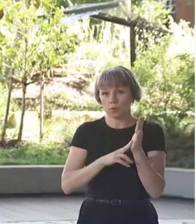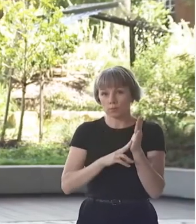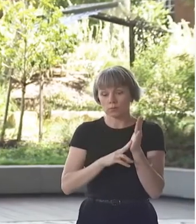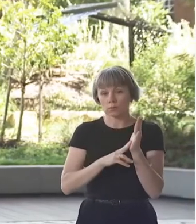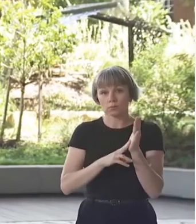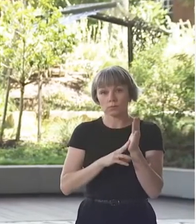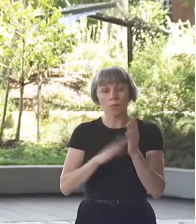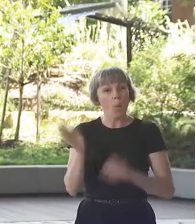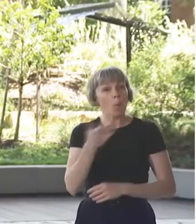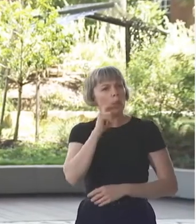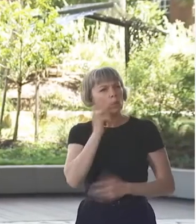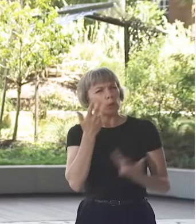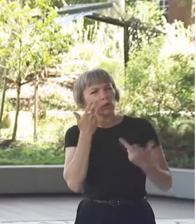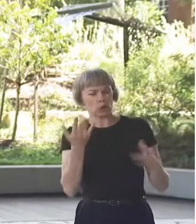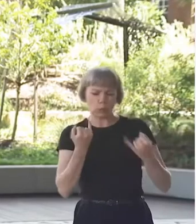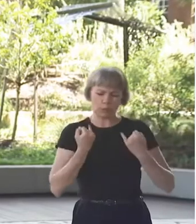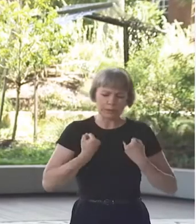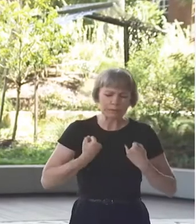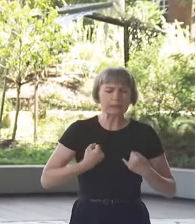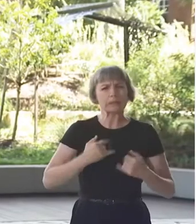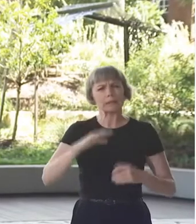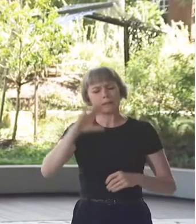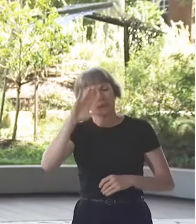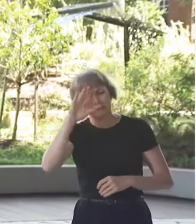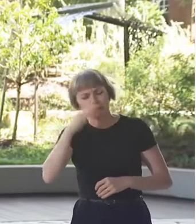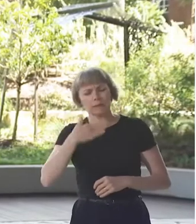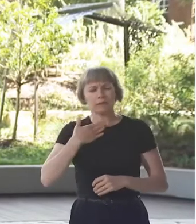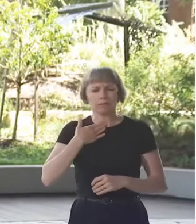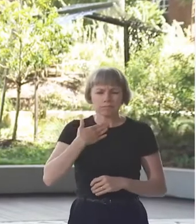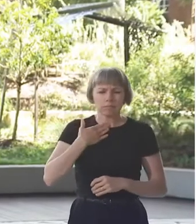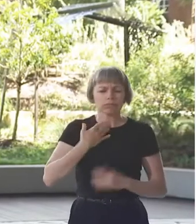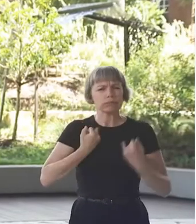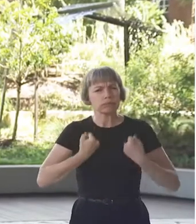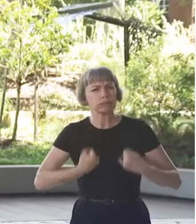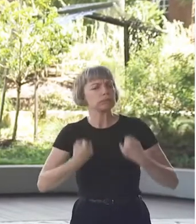have symptomatic infection or even know that they've been infected.